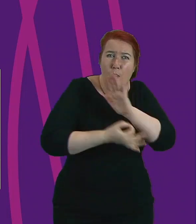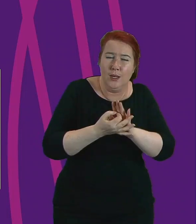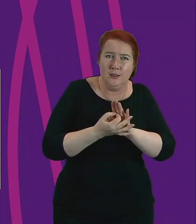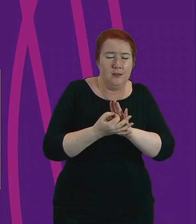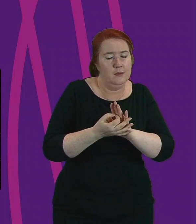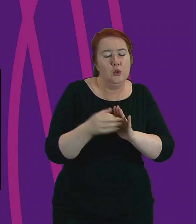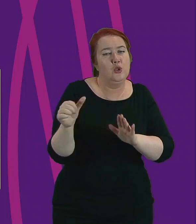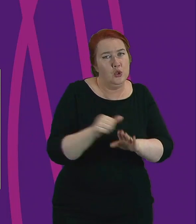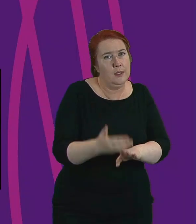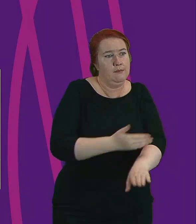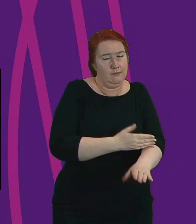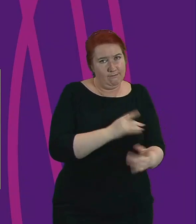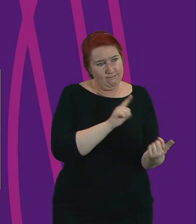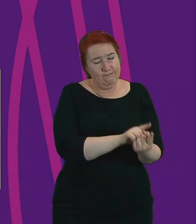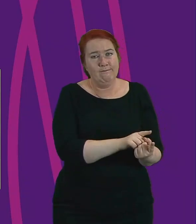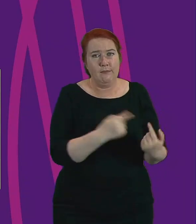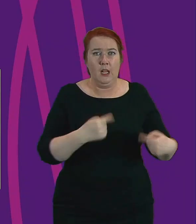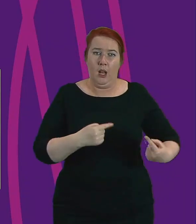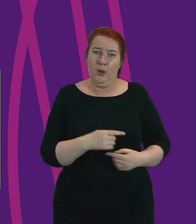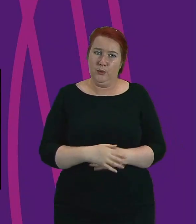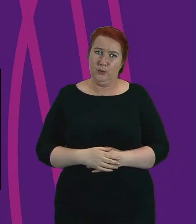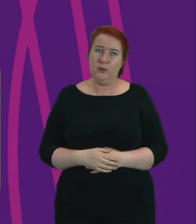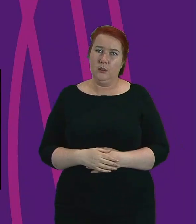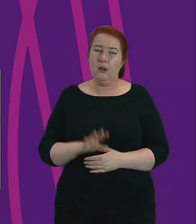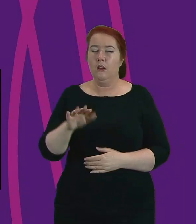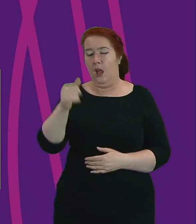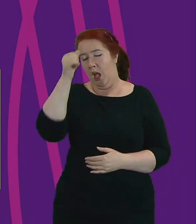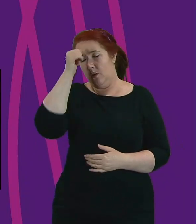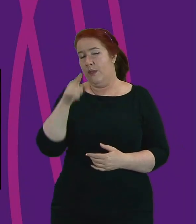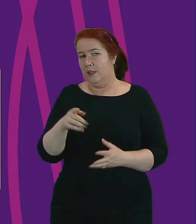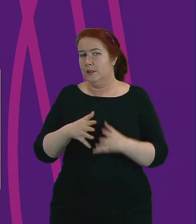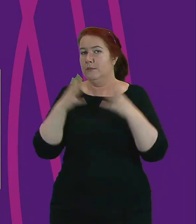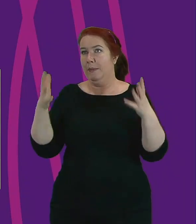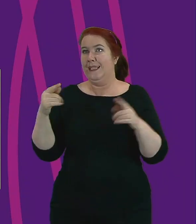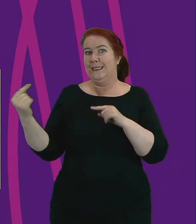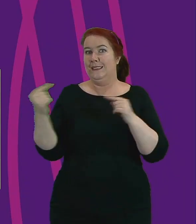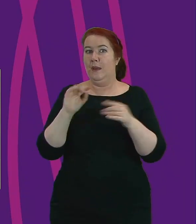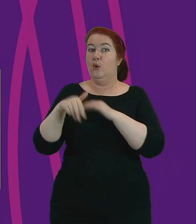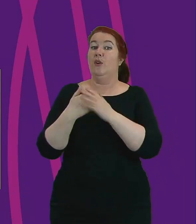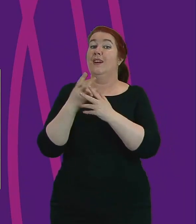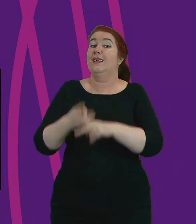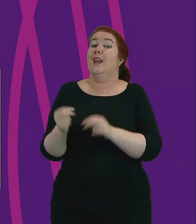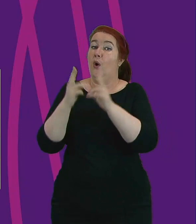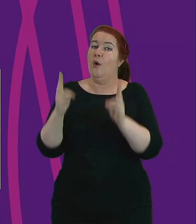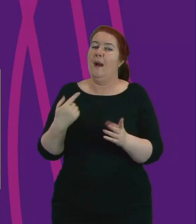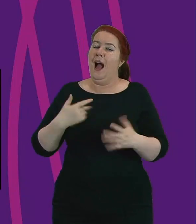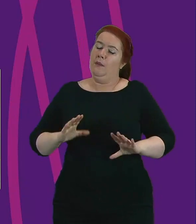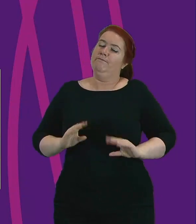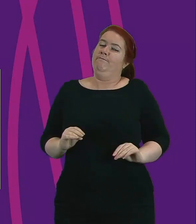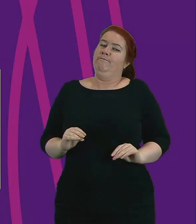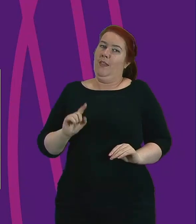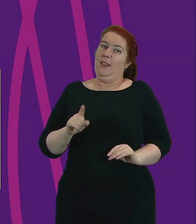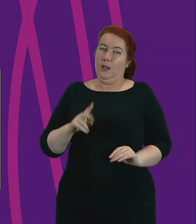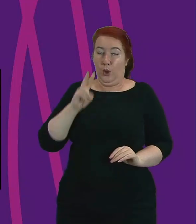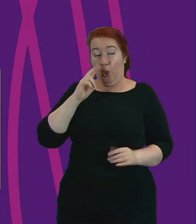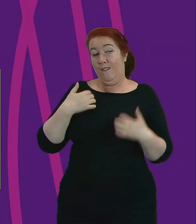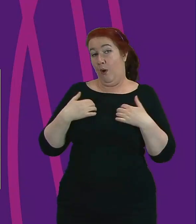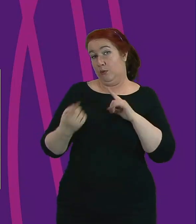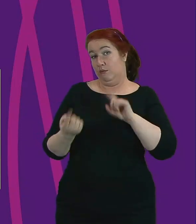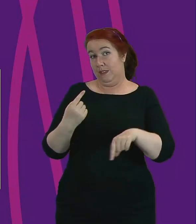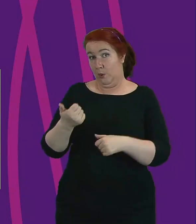a really important difference that we need to make. I know there's a longer debate to be had around care homes, but I'll stop at that and I'll look forward to the Cabinet